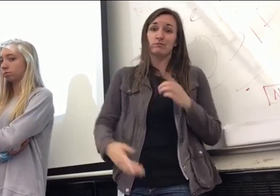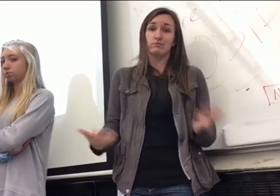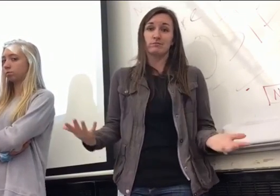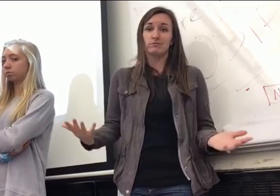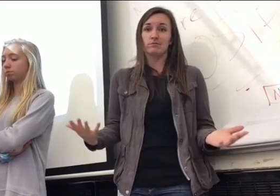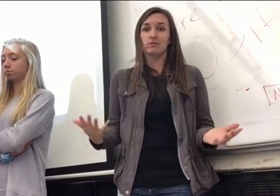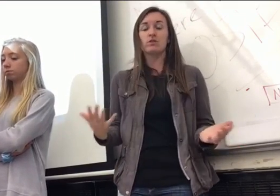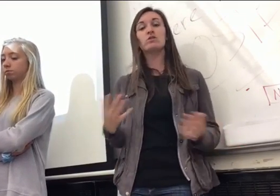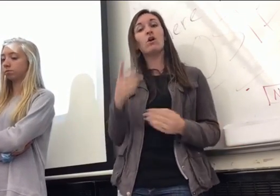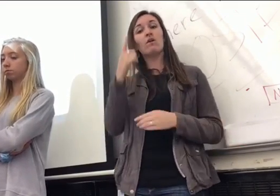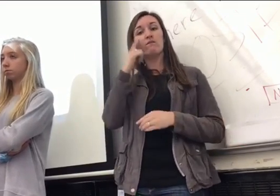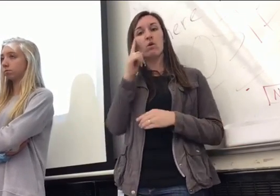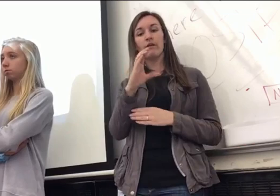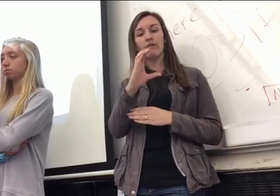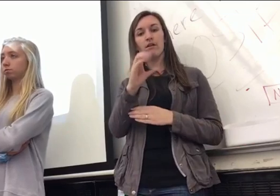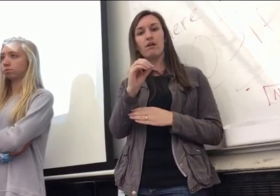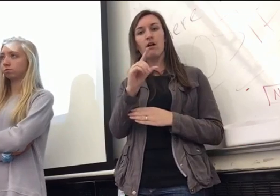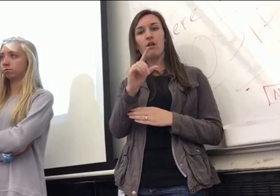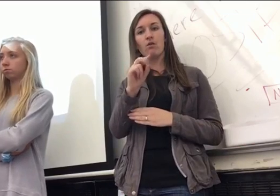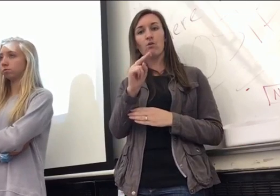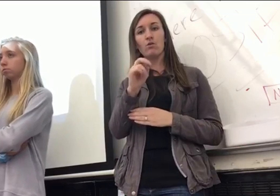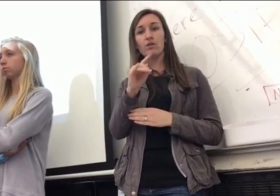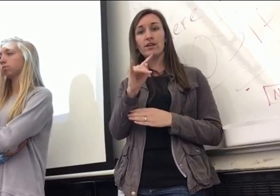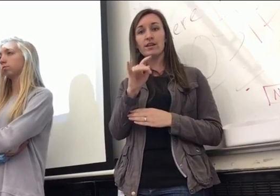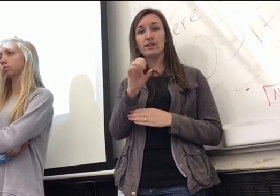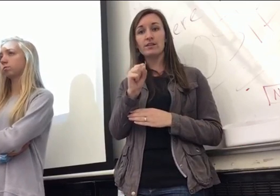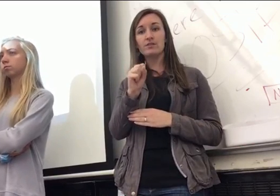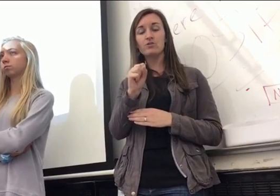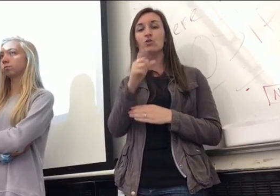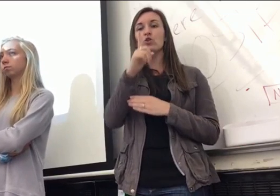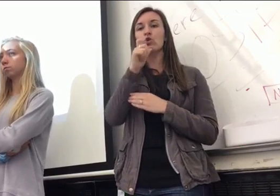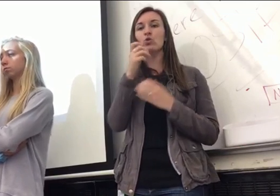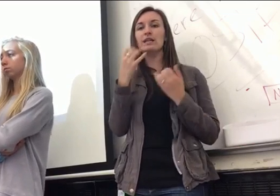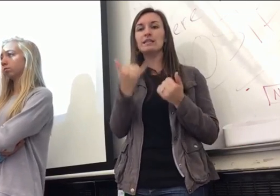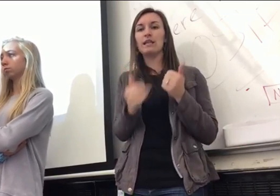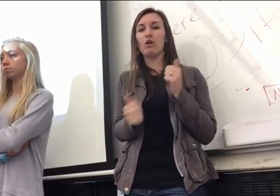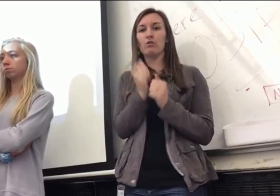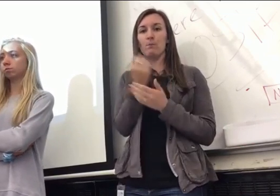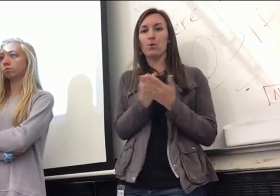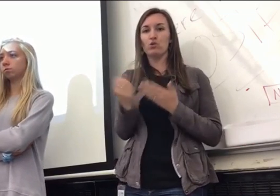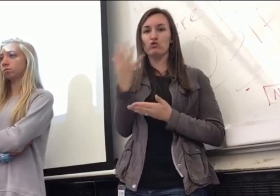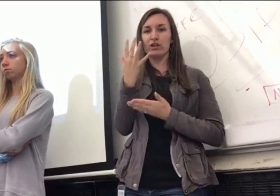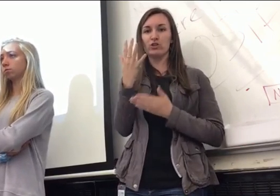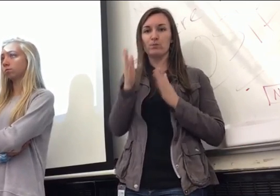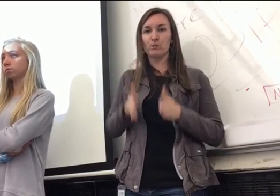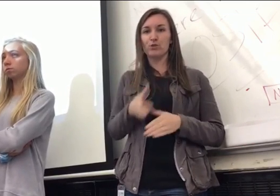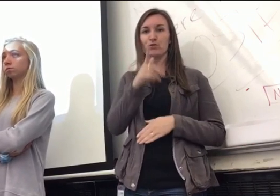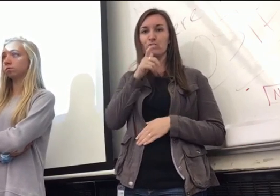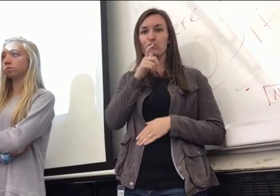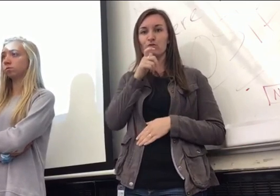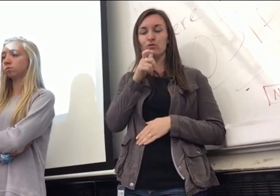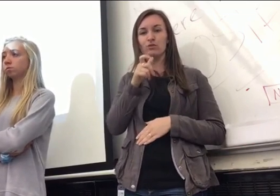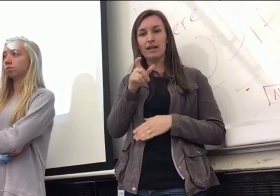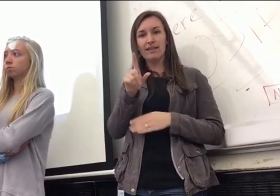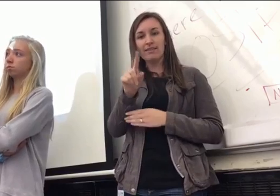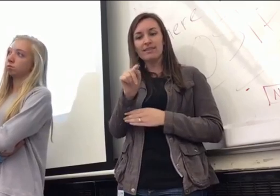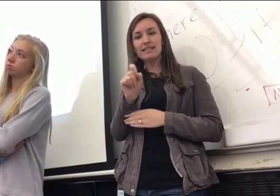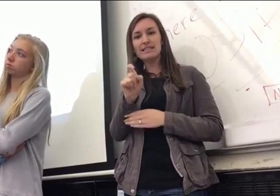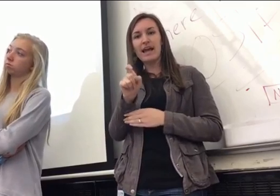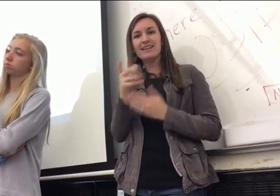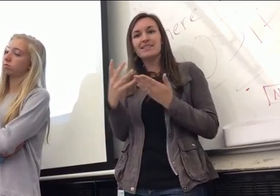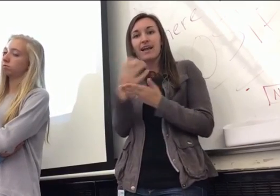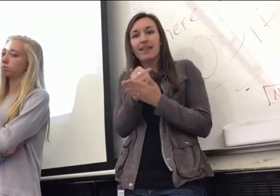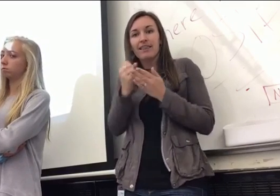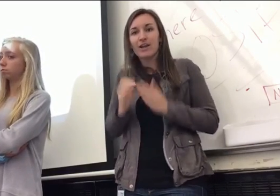the colonists, to think about just the colonists, who are now our richest colonists in the area? The tax collectors,